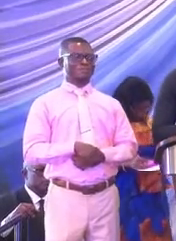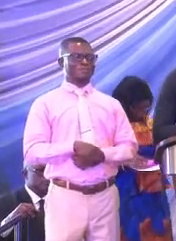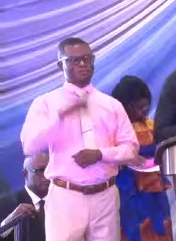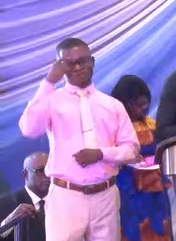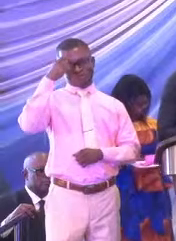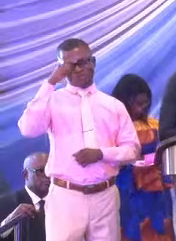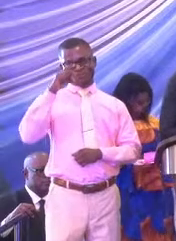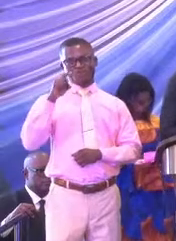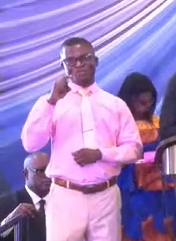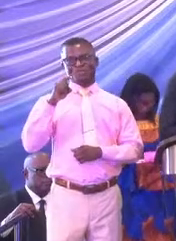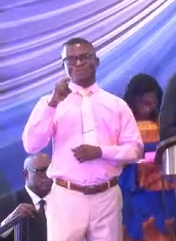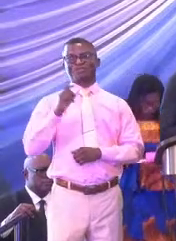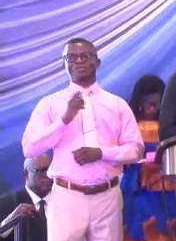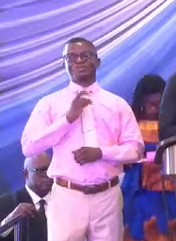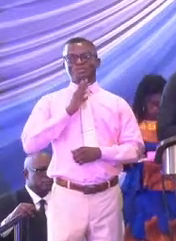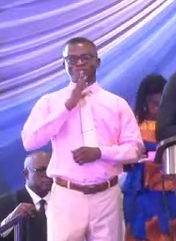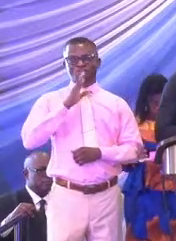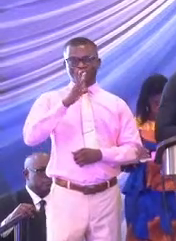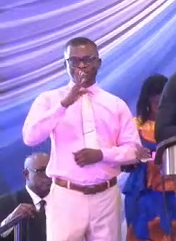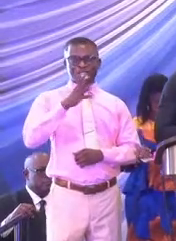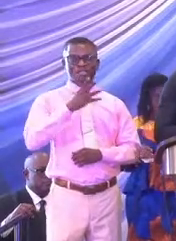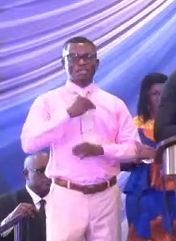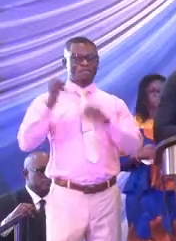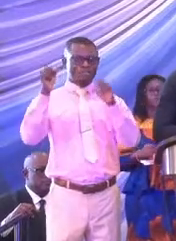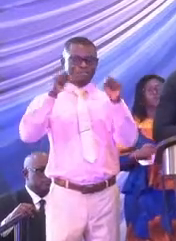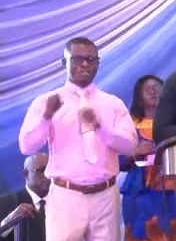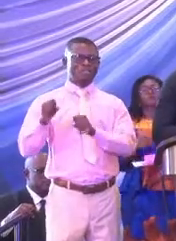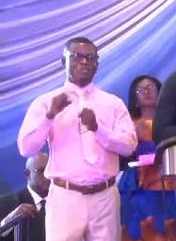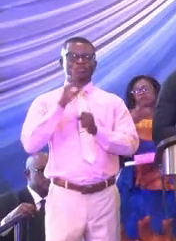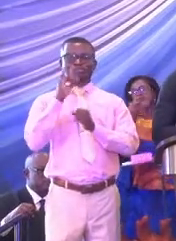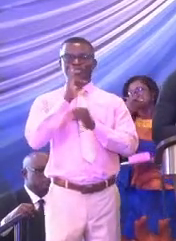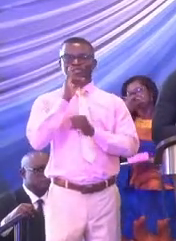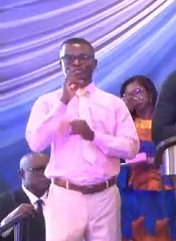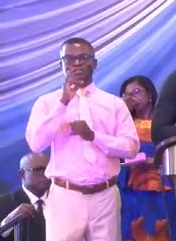For delivery and strategy, which we scored over 15,